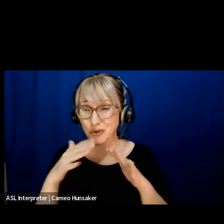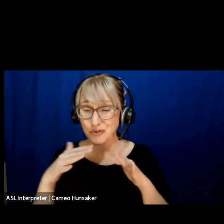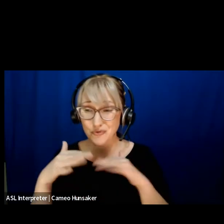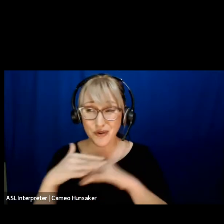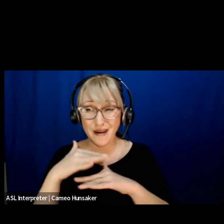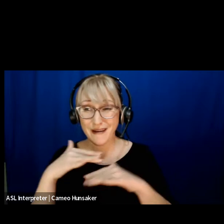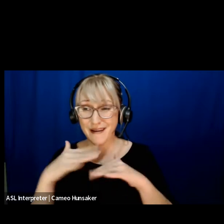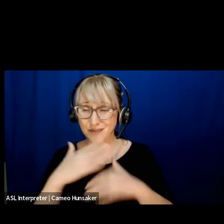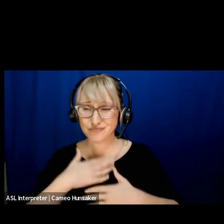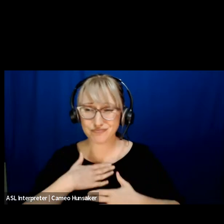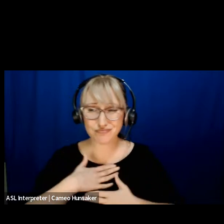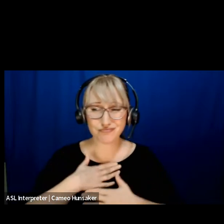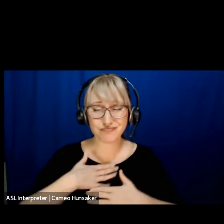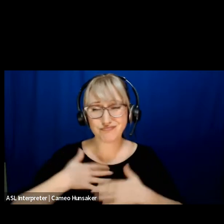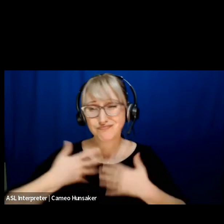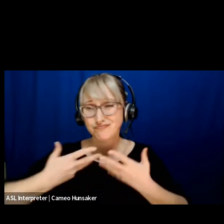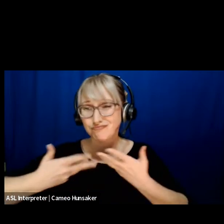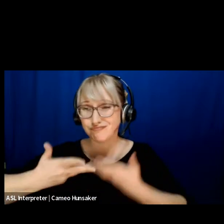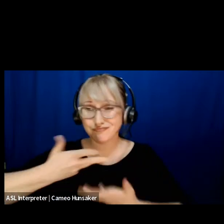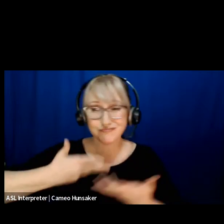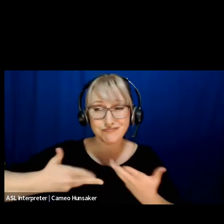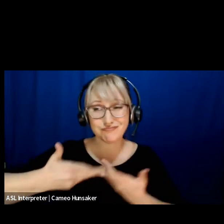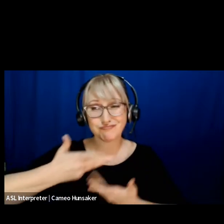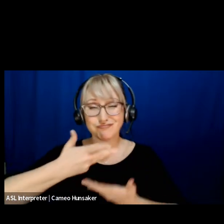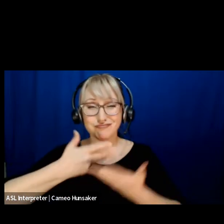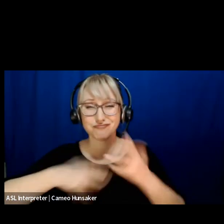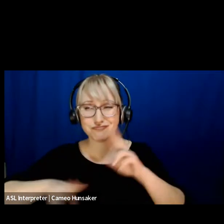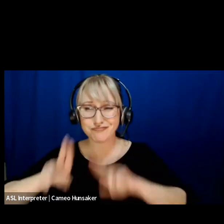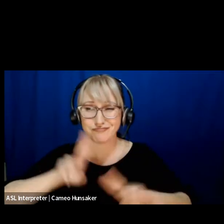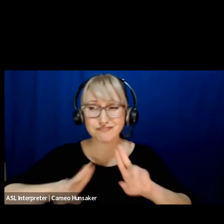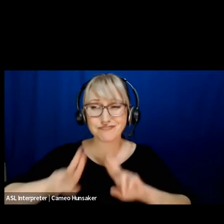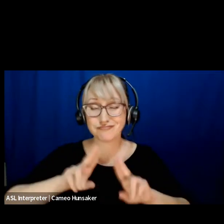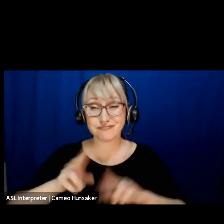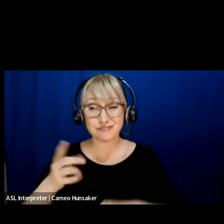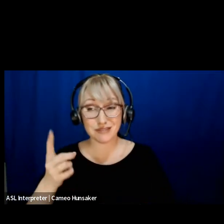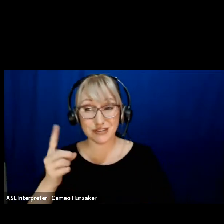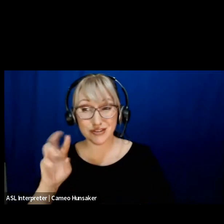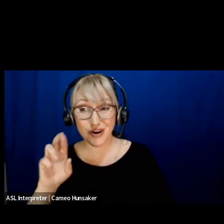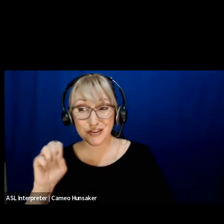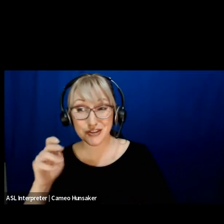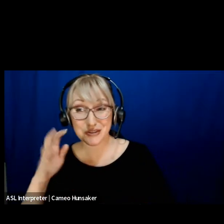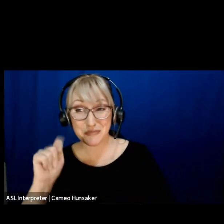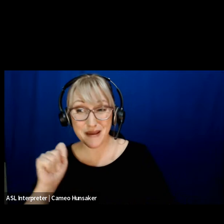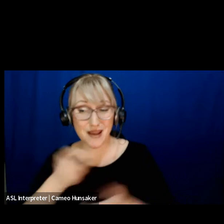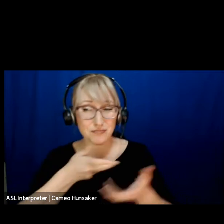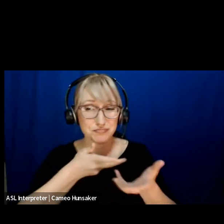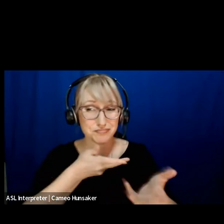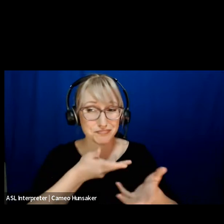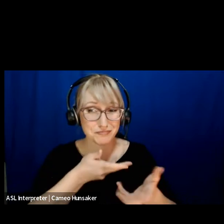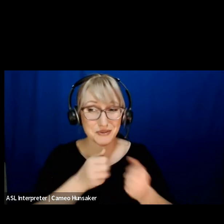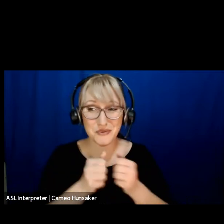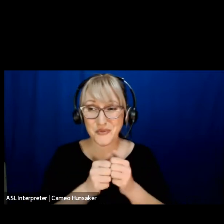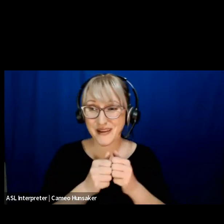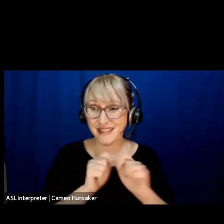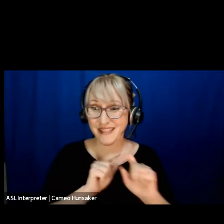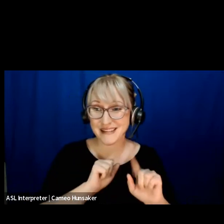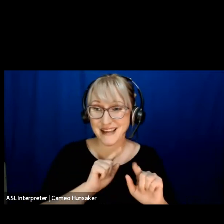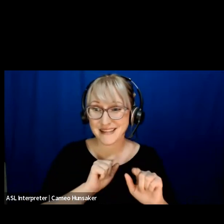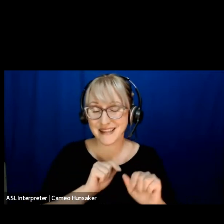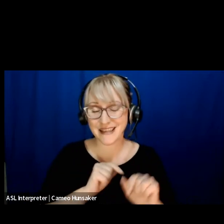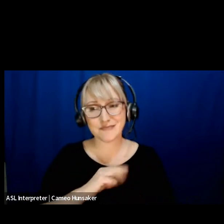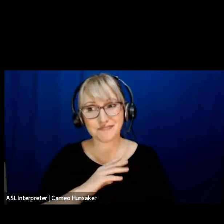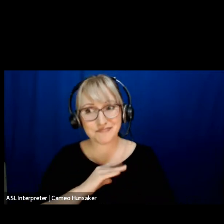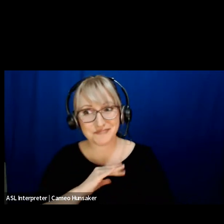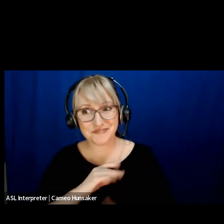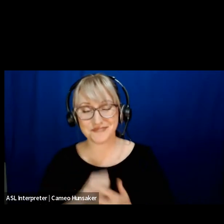of interaction between Dr. Schmidt and our attendees. Next month,